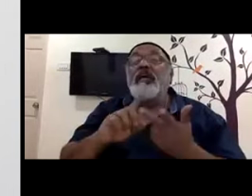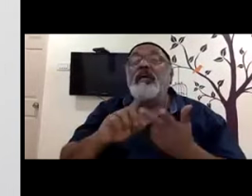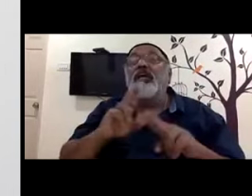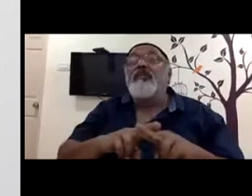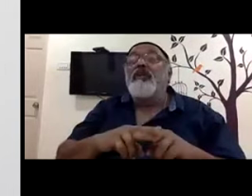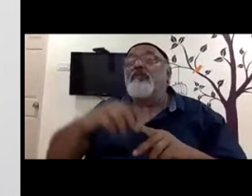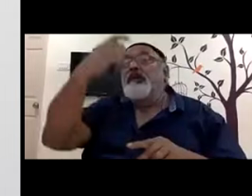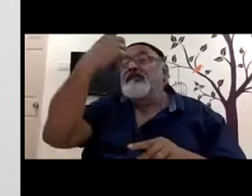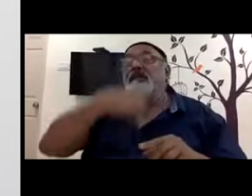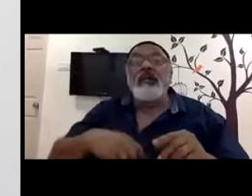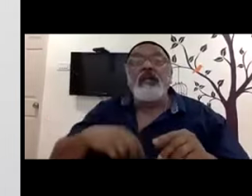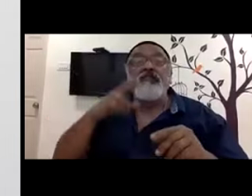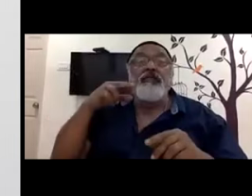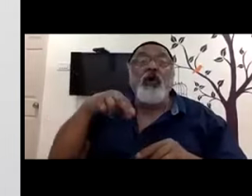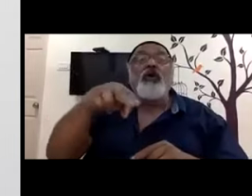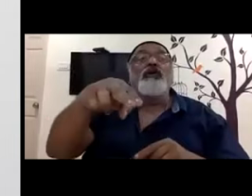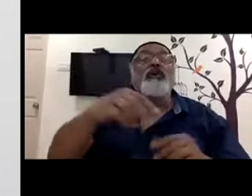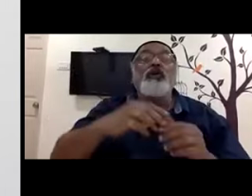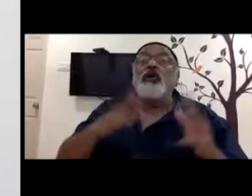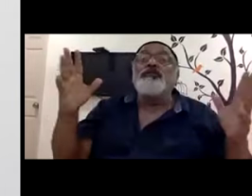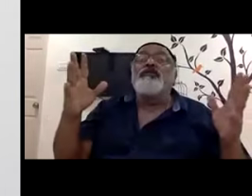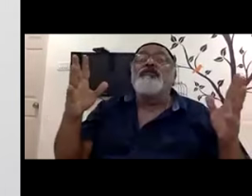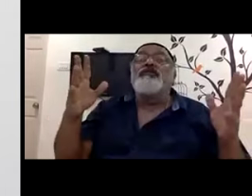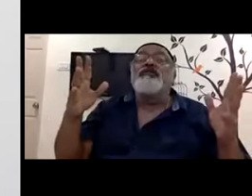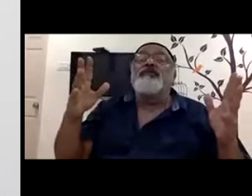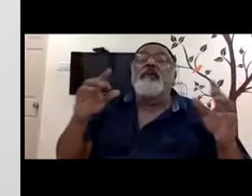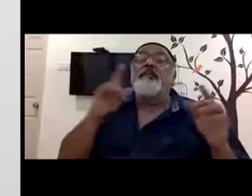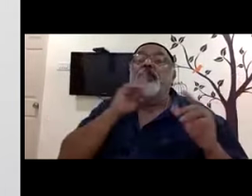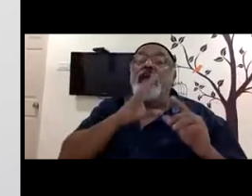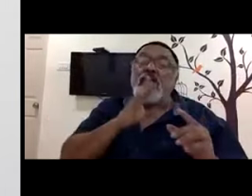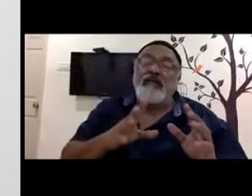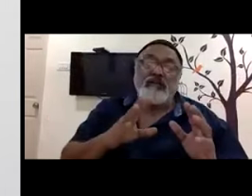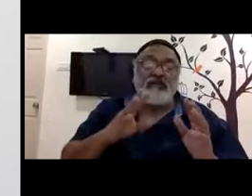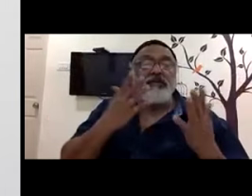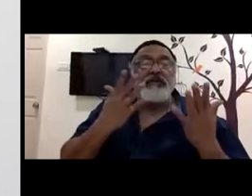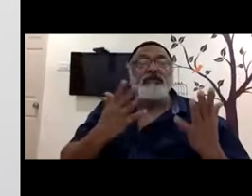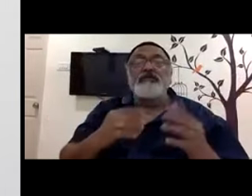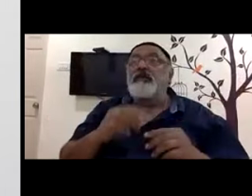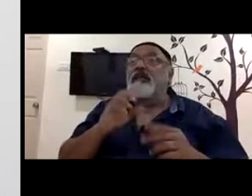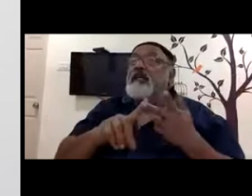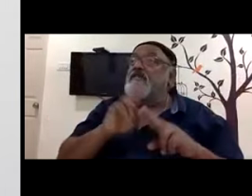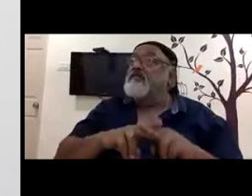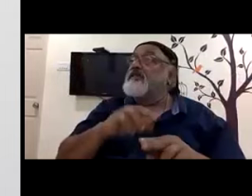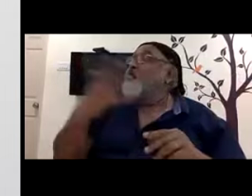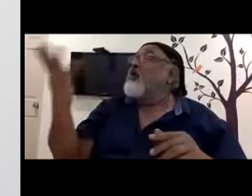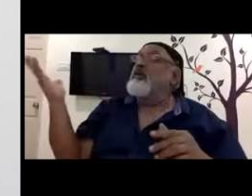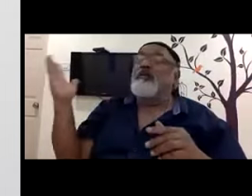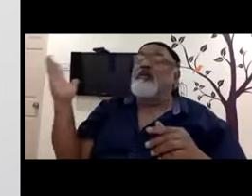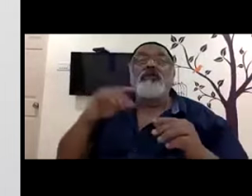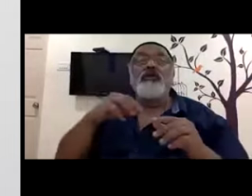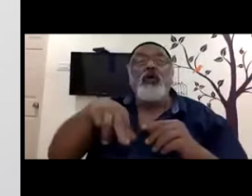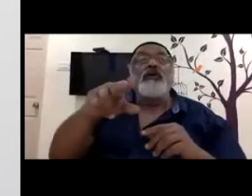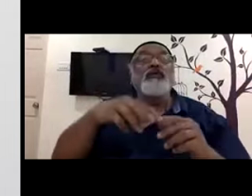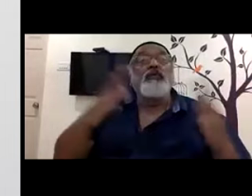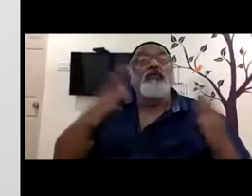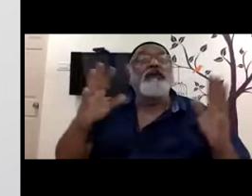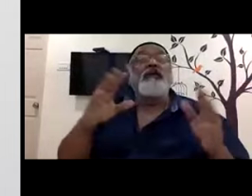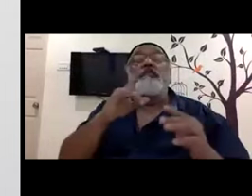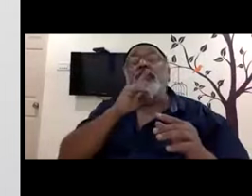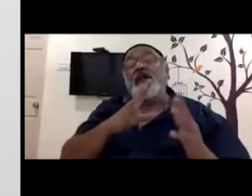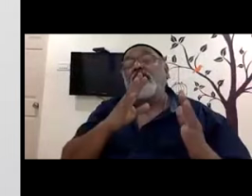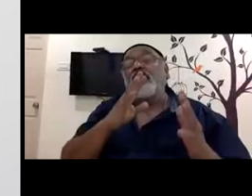if I walk too much, my legs pain. And I may assume that if anybody walks too much, their legs may pain. However, this is not research backed. This may not be